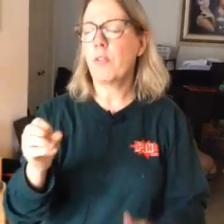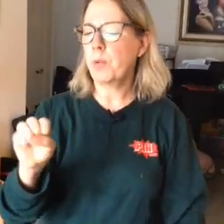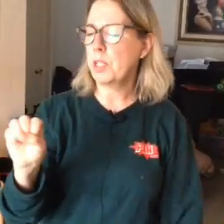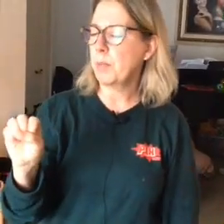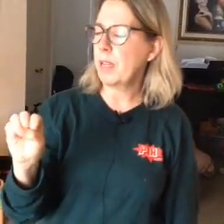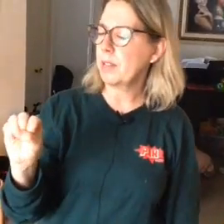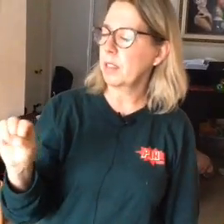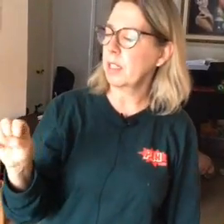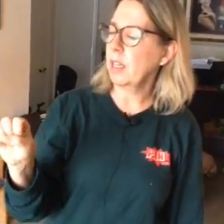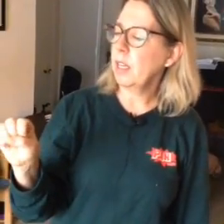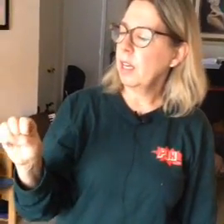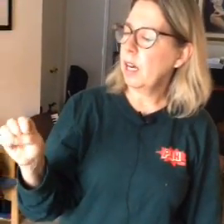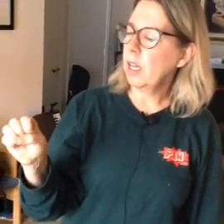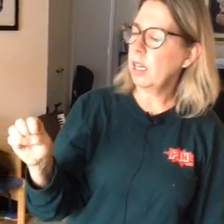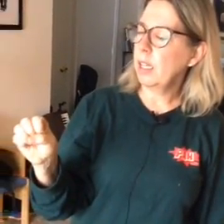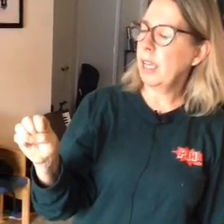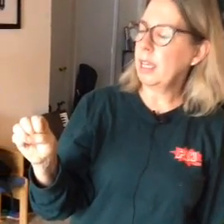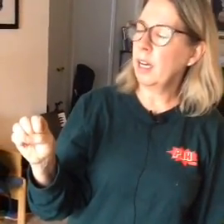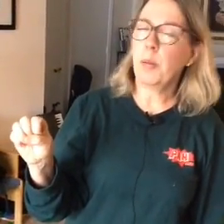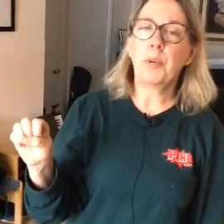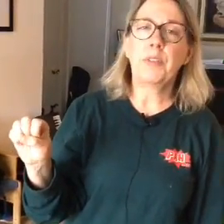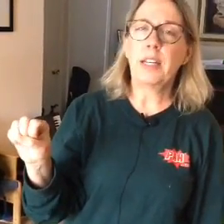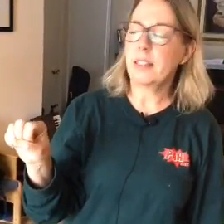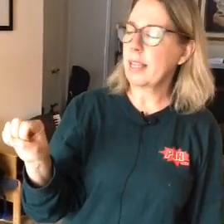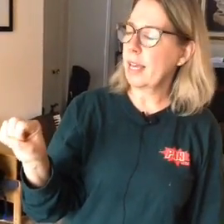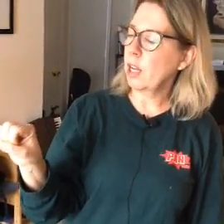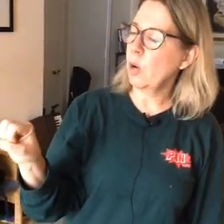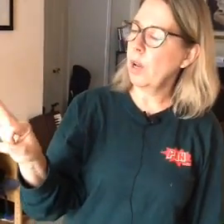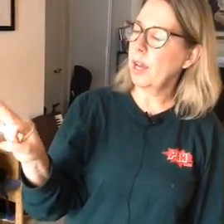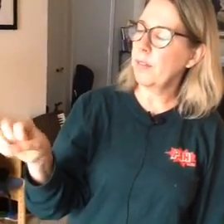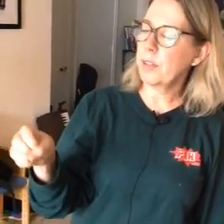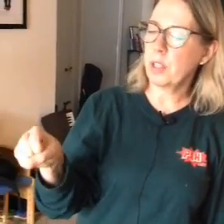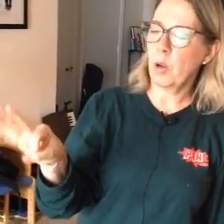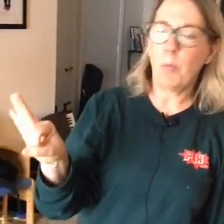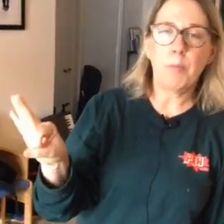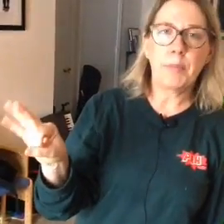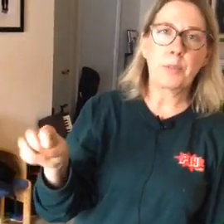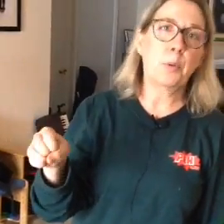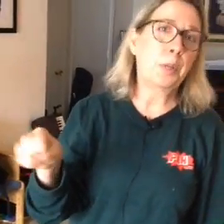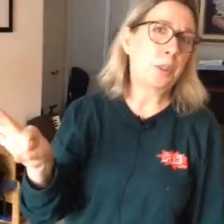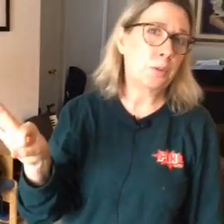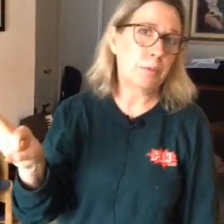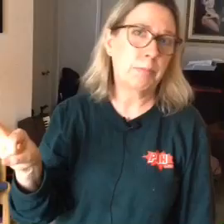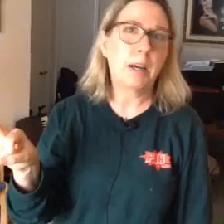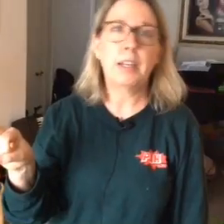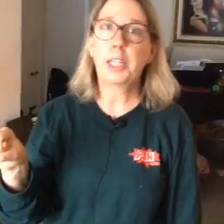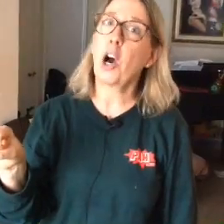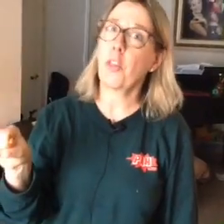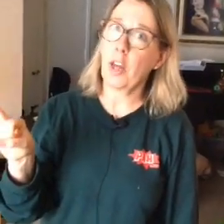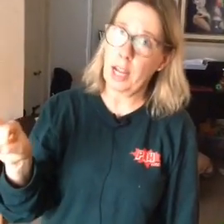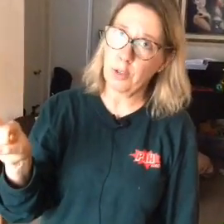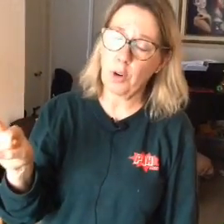which is basically a abbreviated sign OF. So that's what we use in the cop-on house for